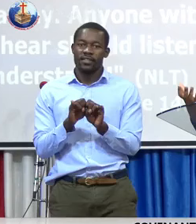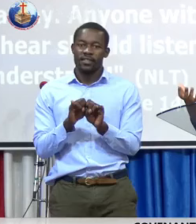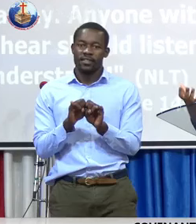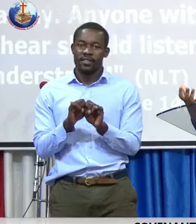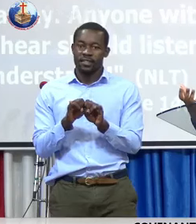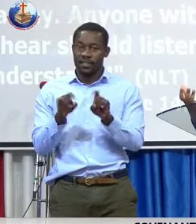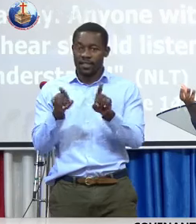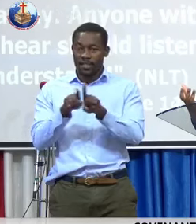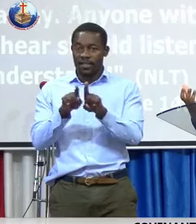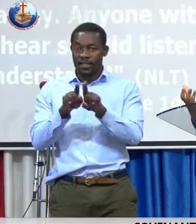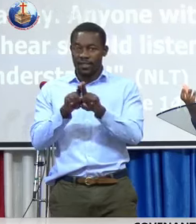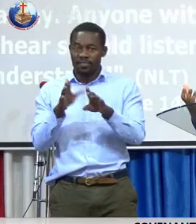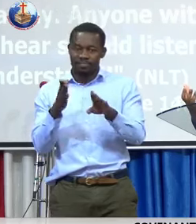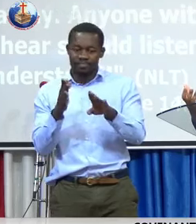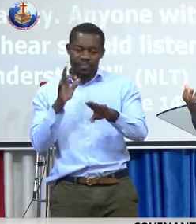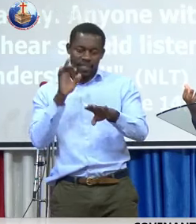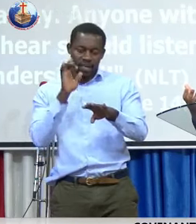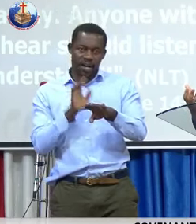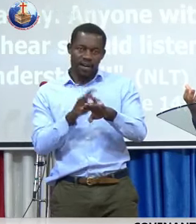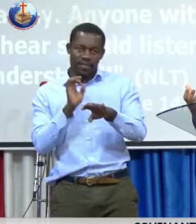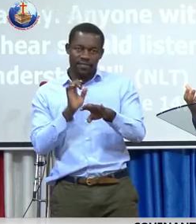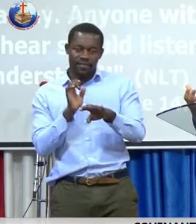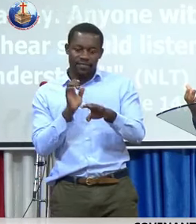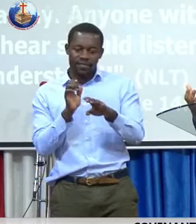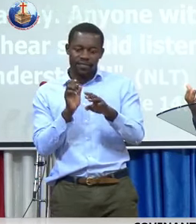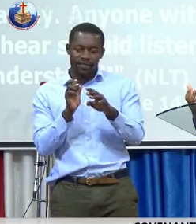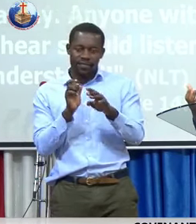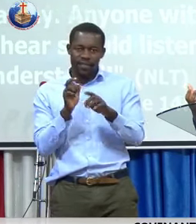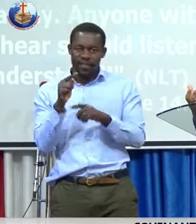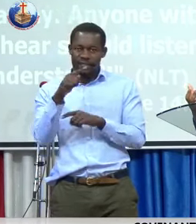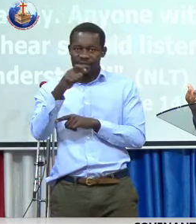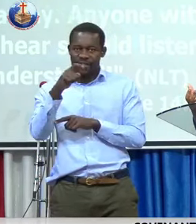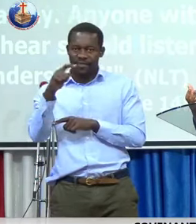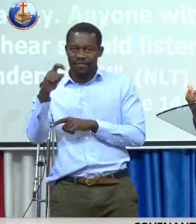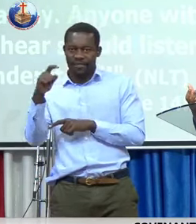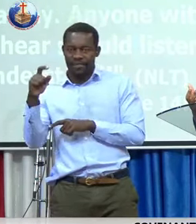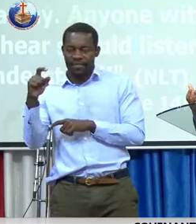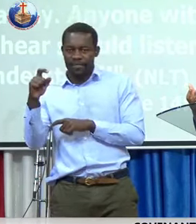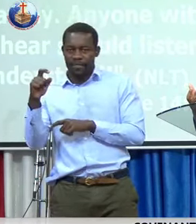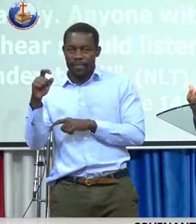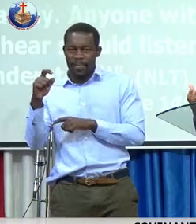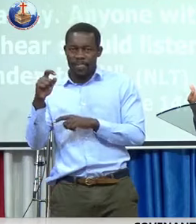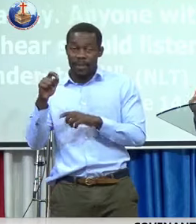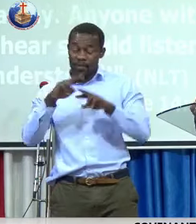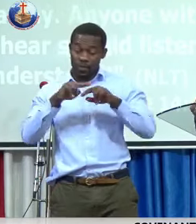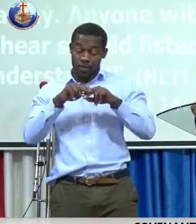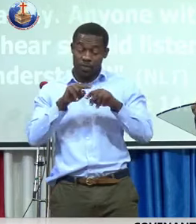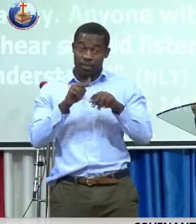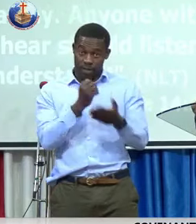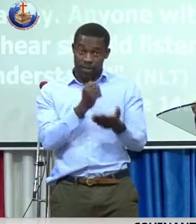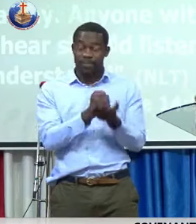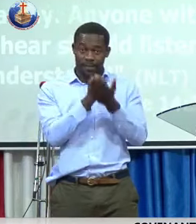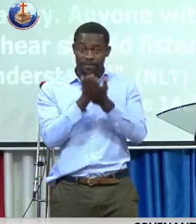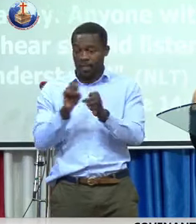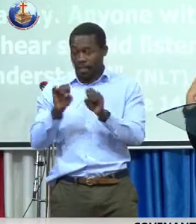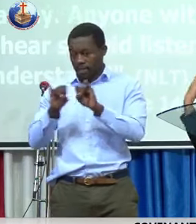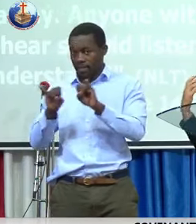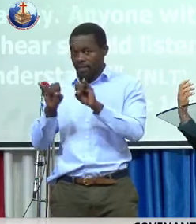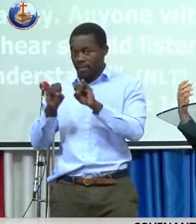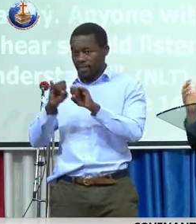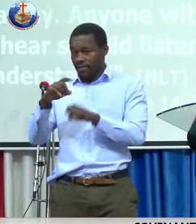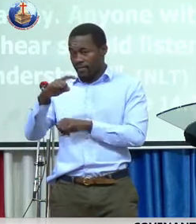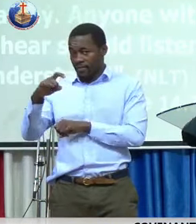fecal matter. Na pia ingesaidia kuua hali ya magonjwa katika uchafu wao. Back